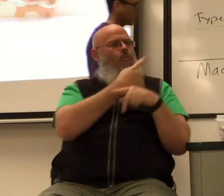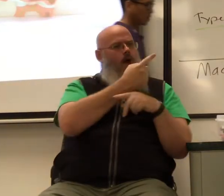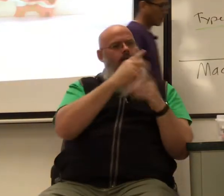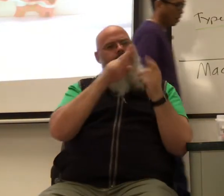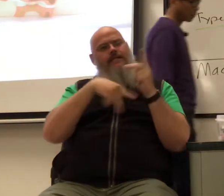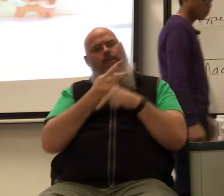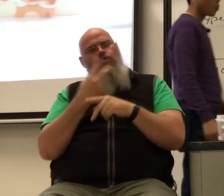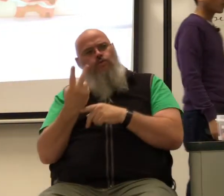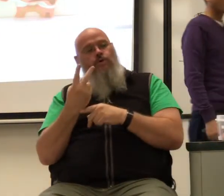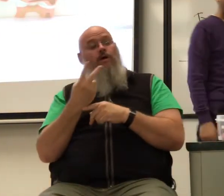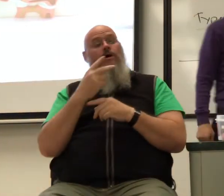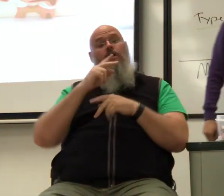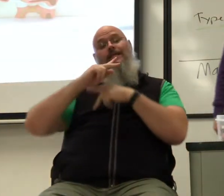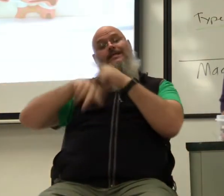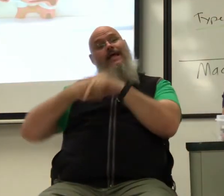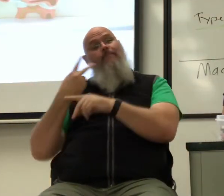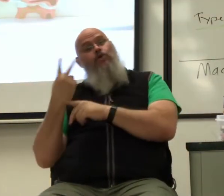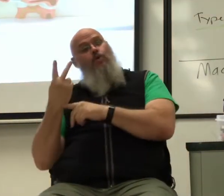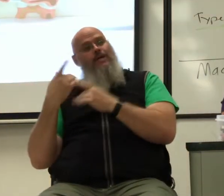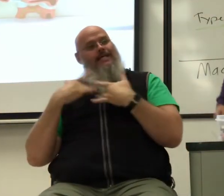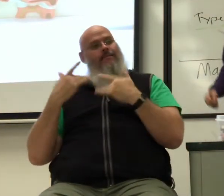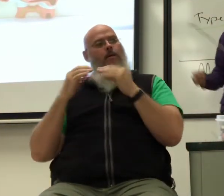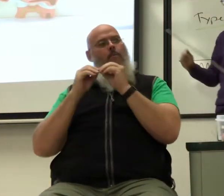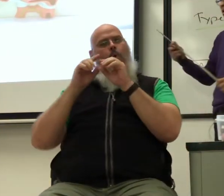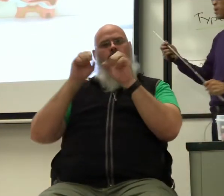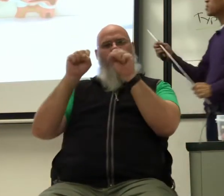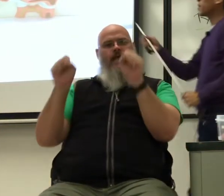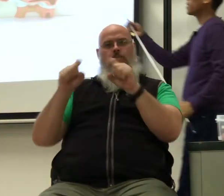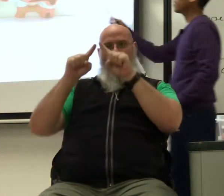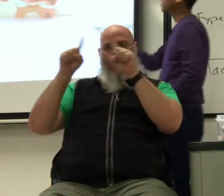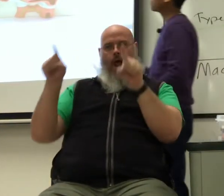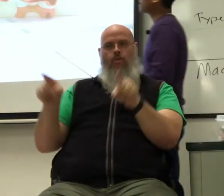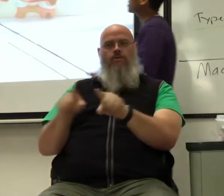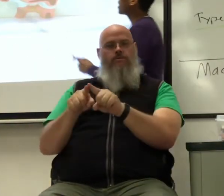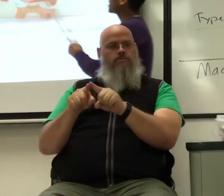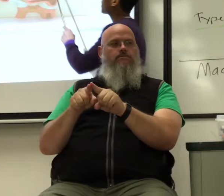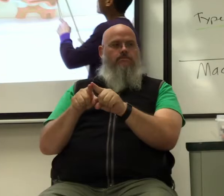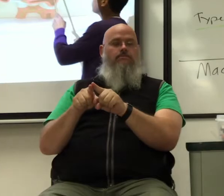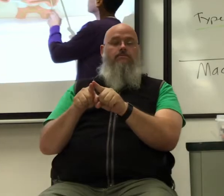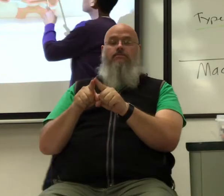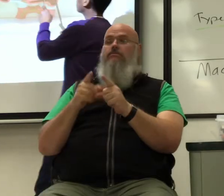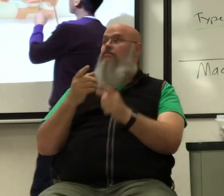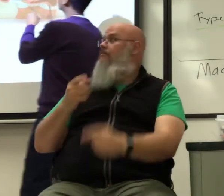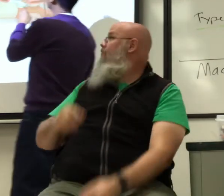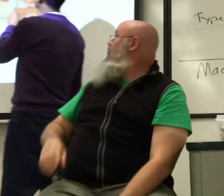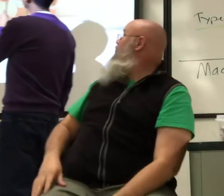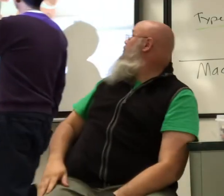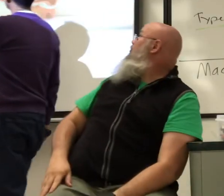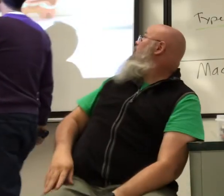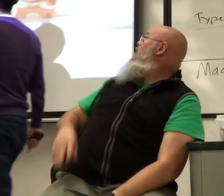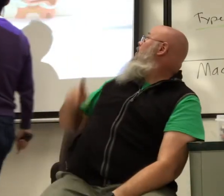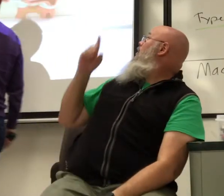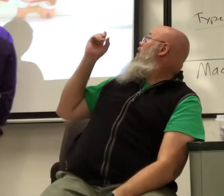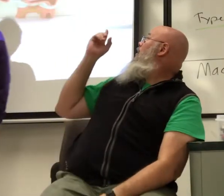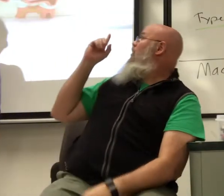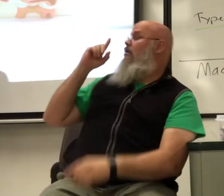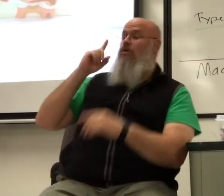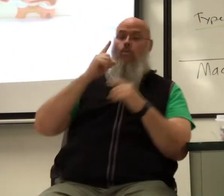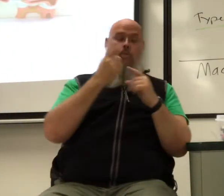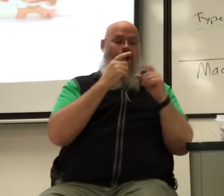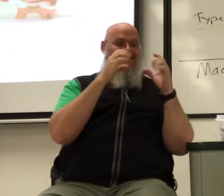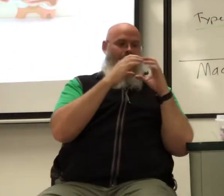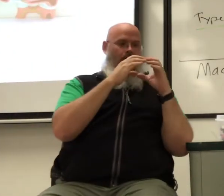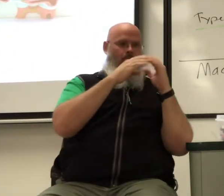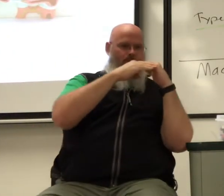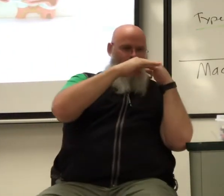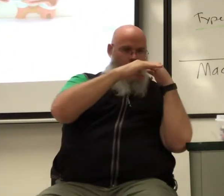2 are more round. So they, by design, they kind of put this flat cell and this more round cell.